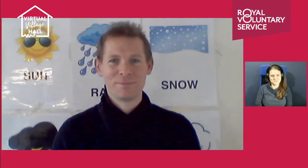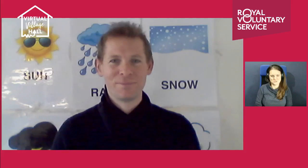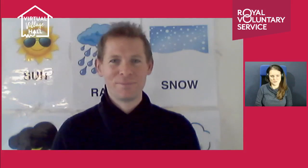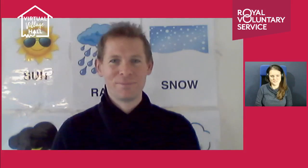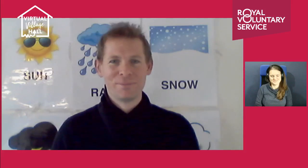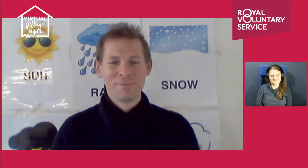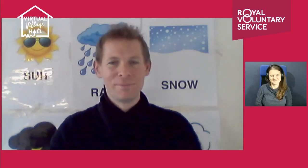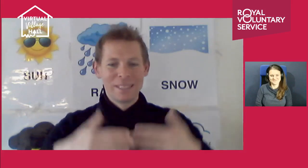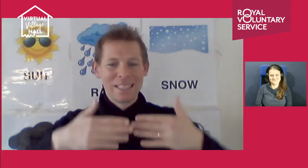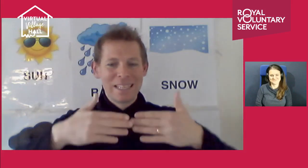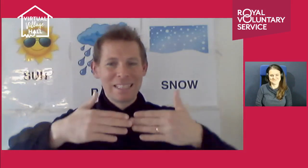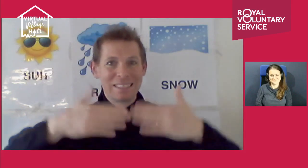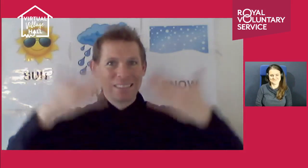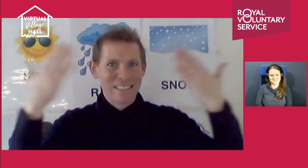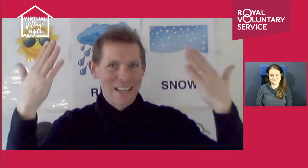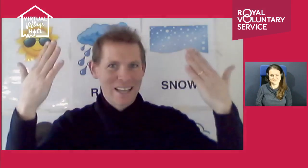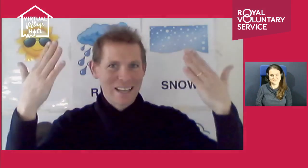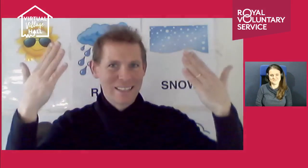ugh, miserable,